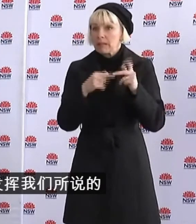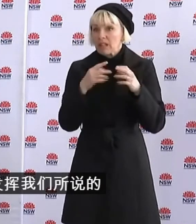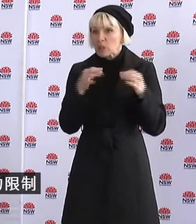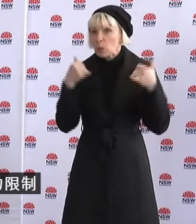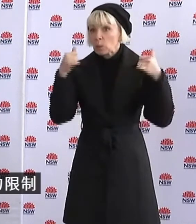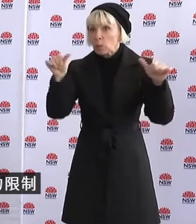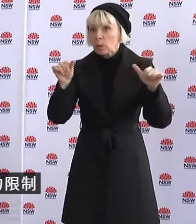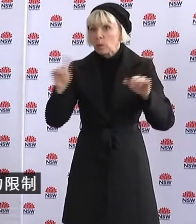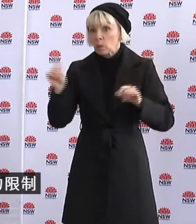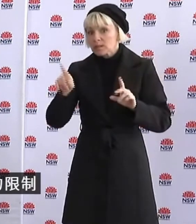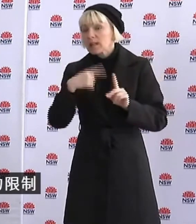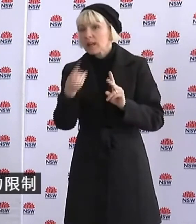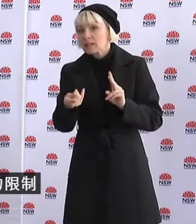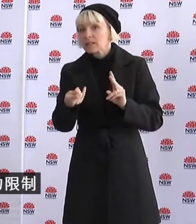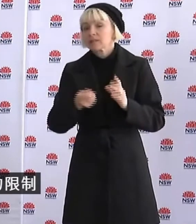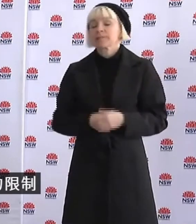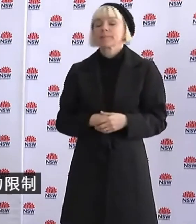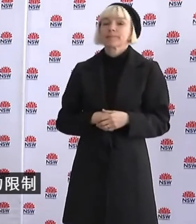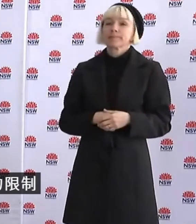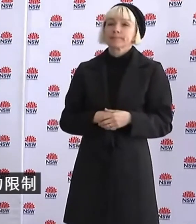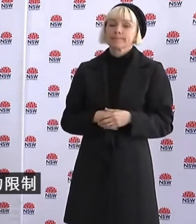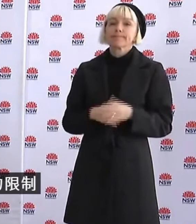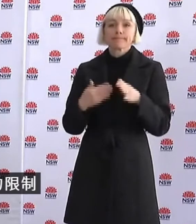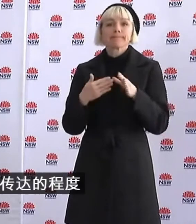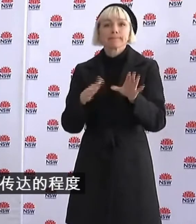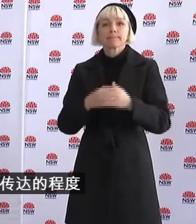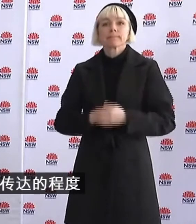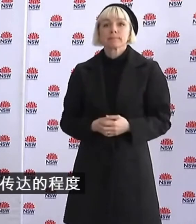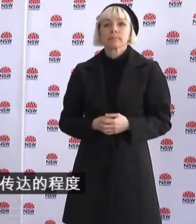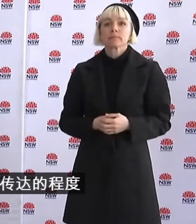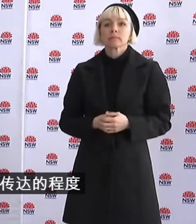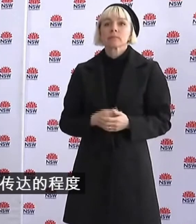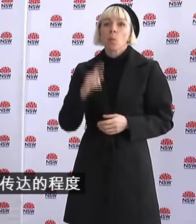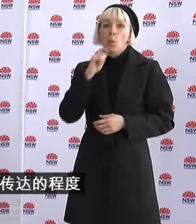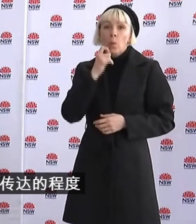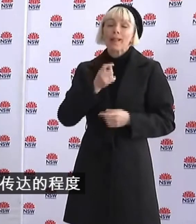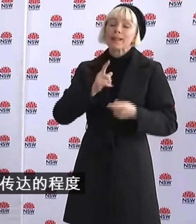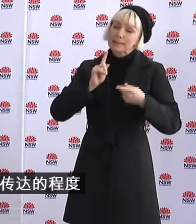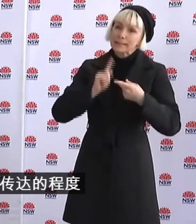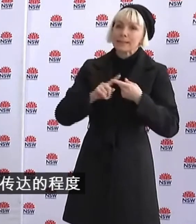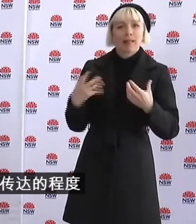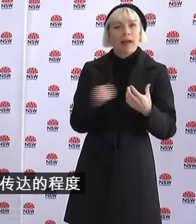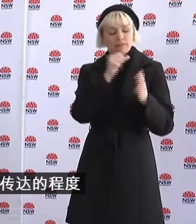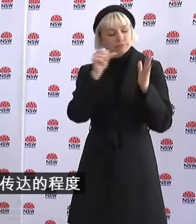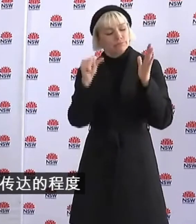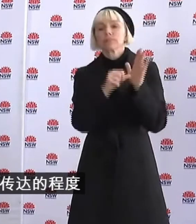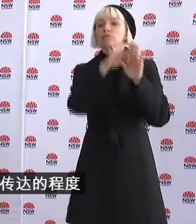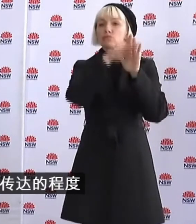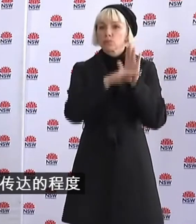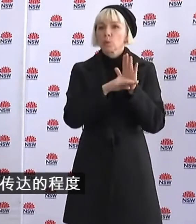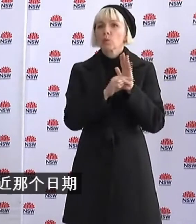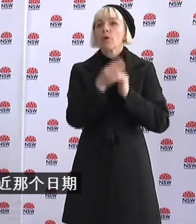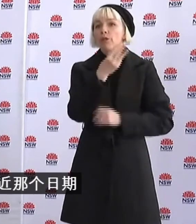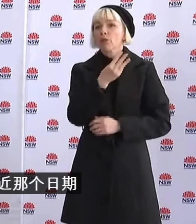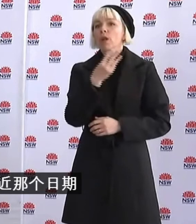what we've said is that there will be still, of course, a level of restriction on July 31, but the extent of that we can't convey to the